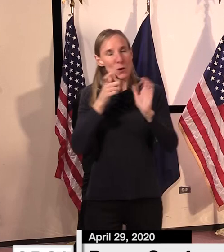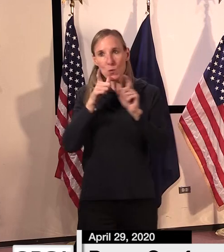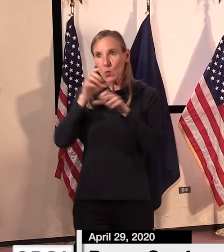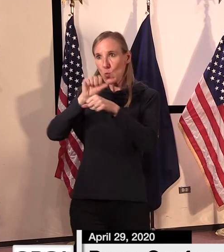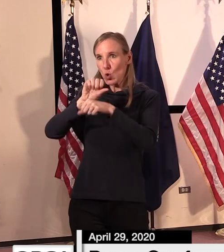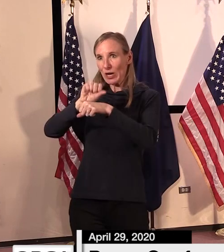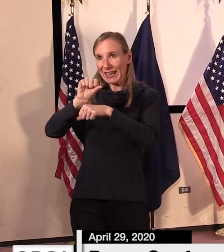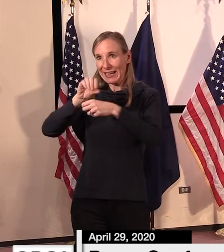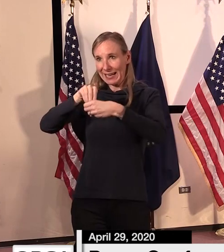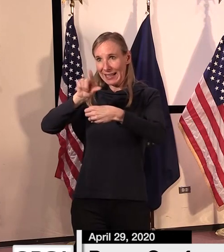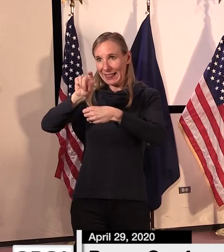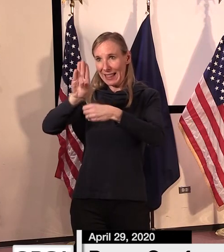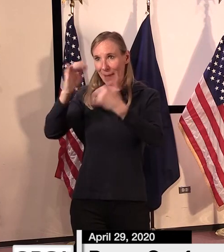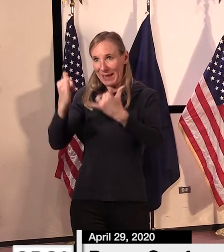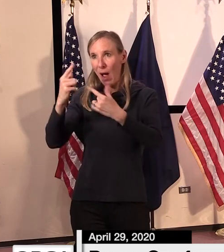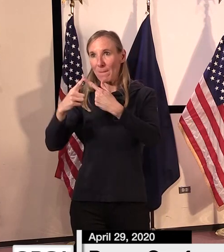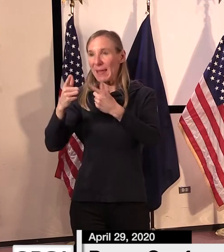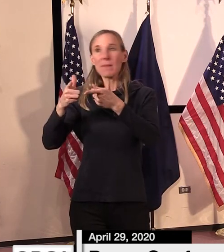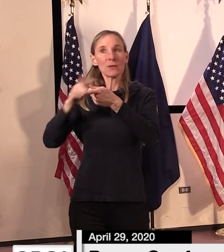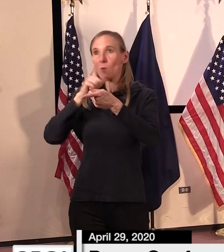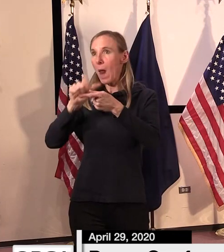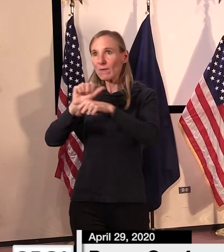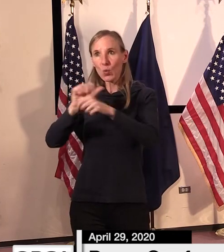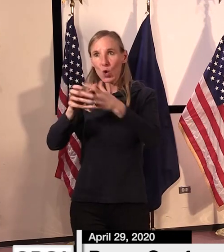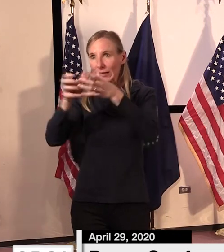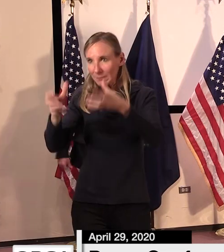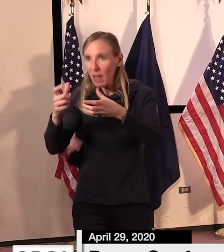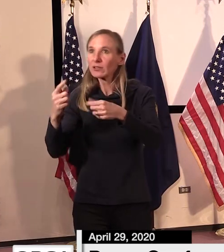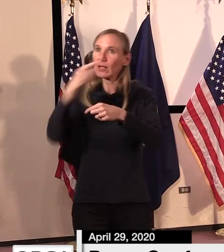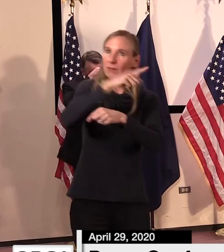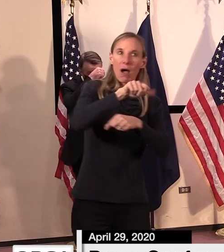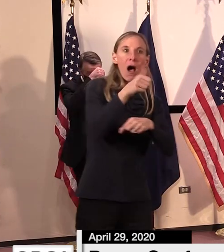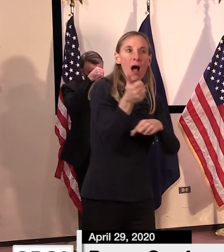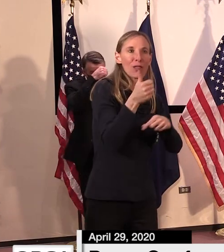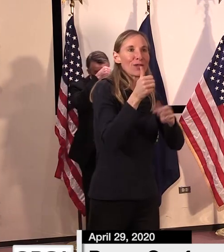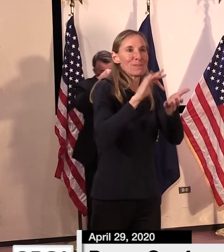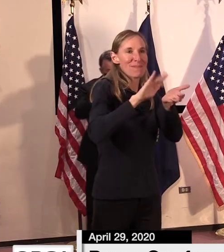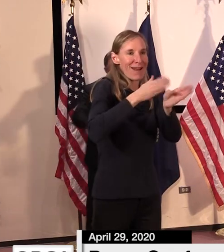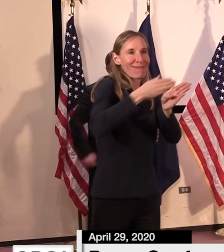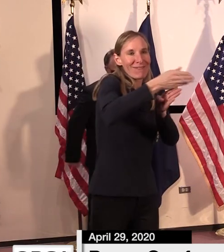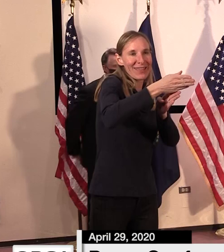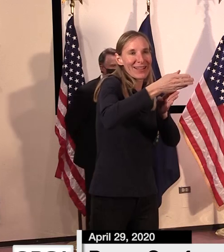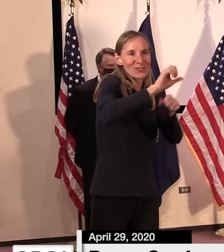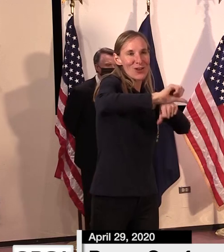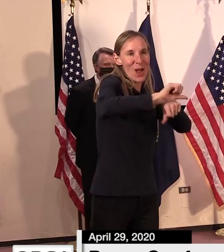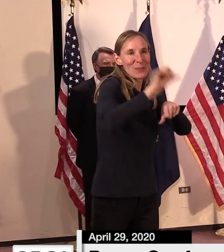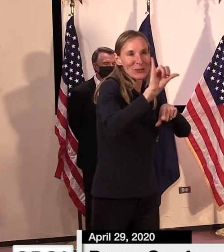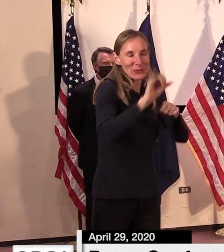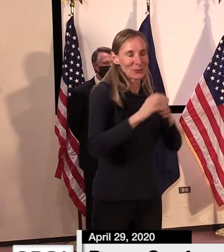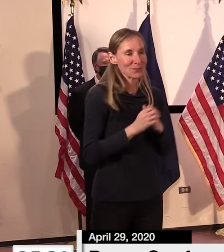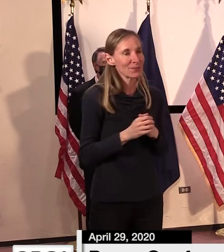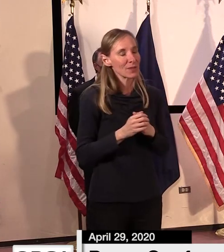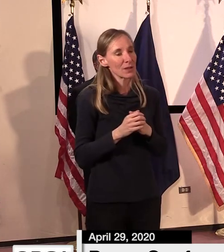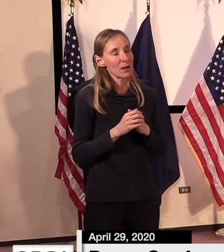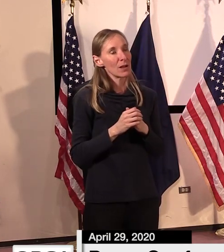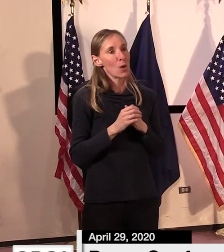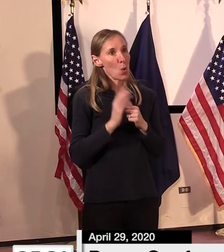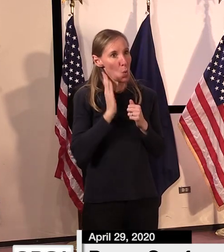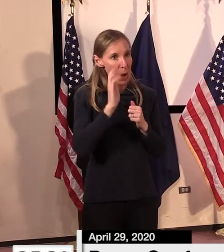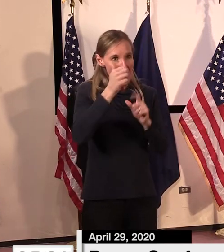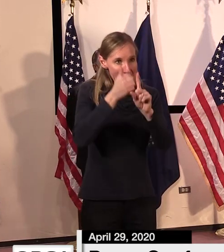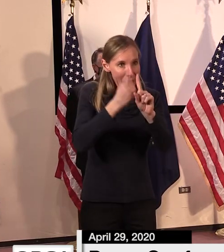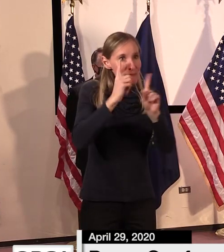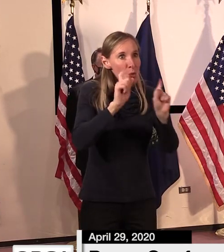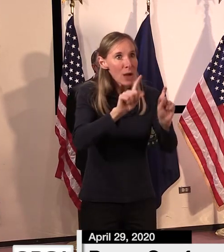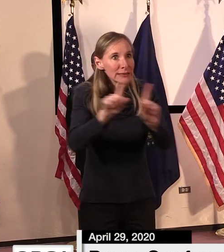Vermont. Will everyone be able to get tested for COVID? Our team has identified several key groups that